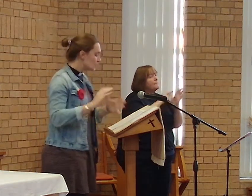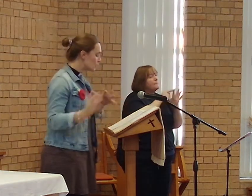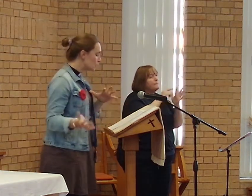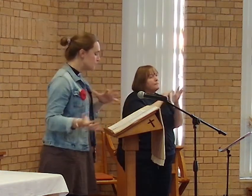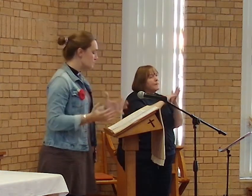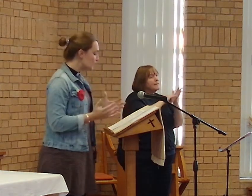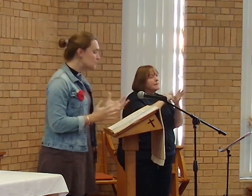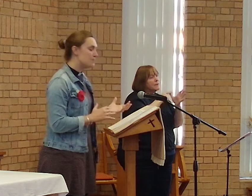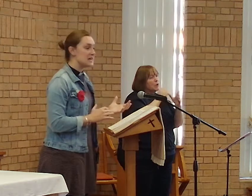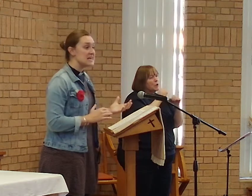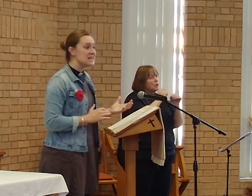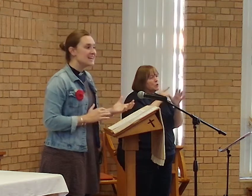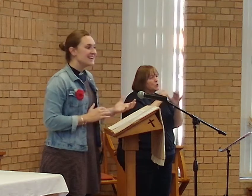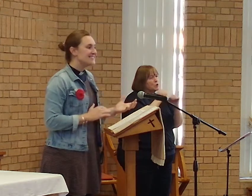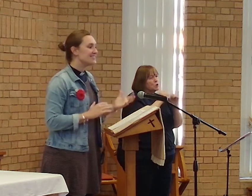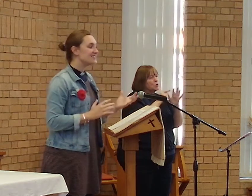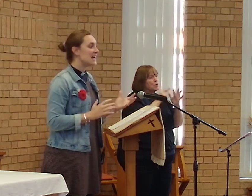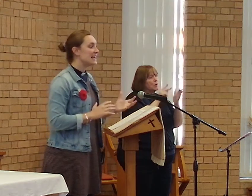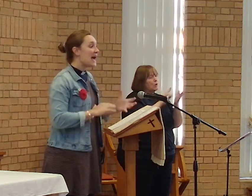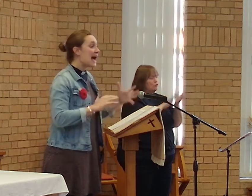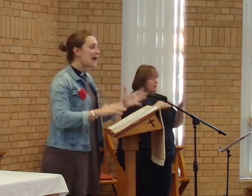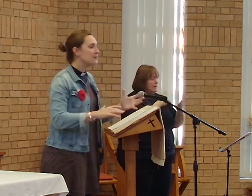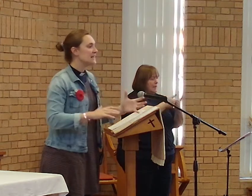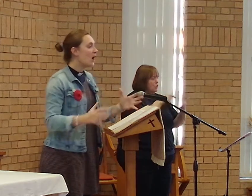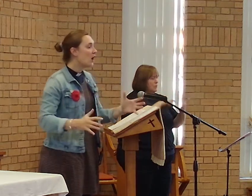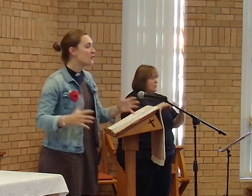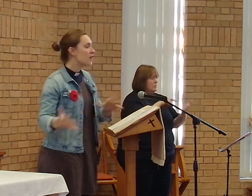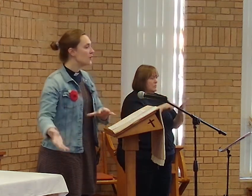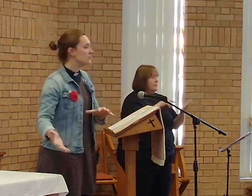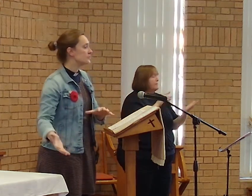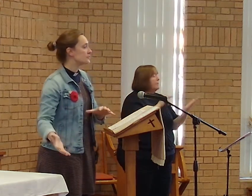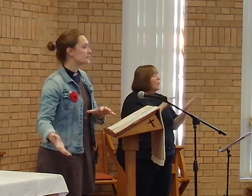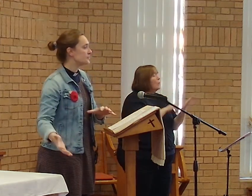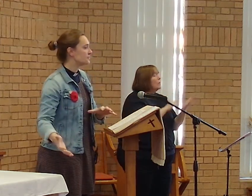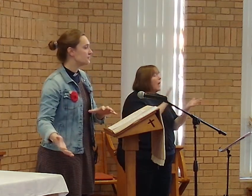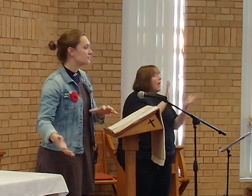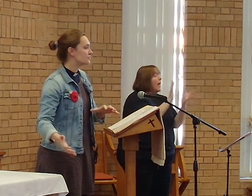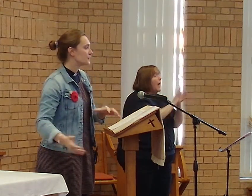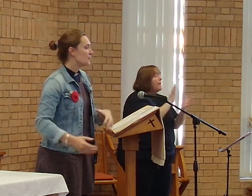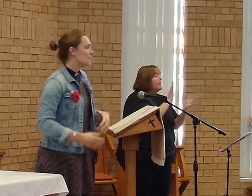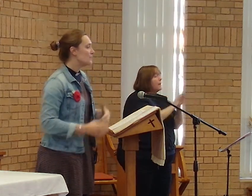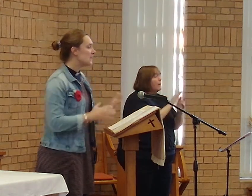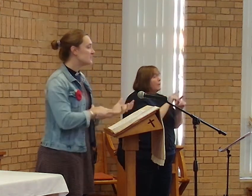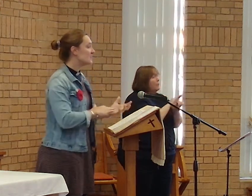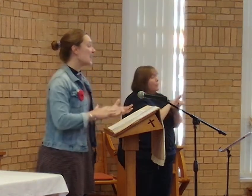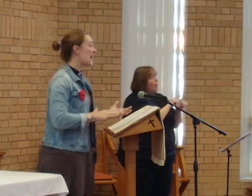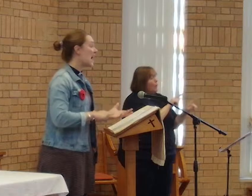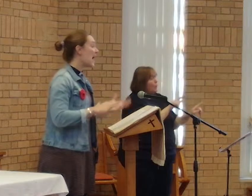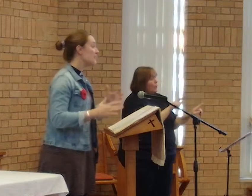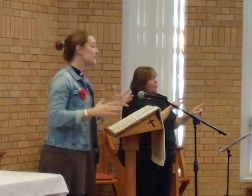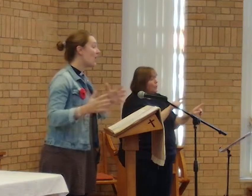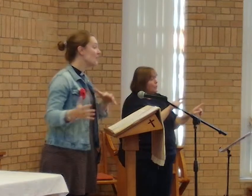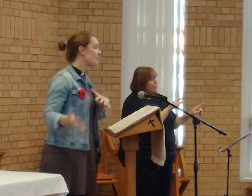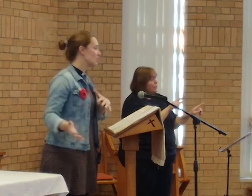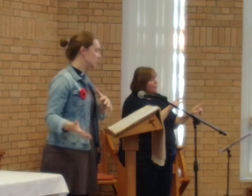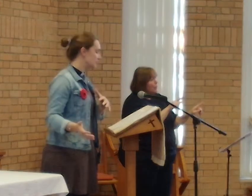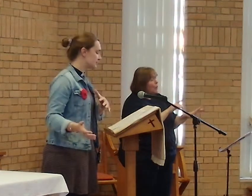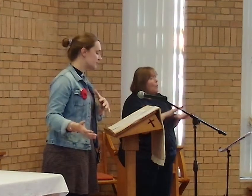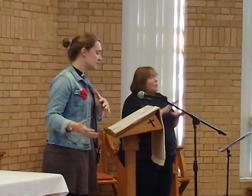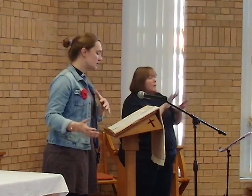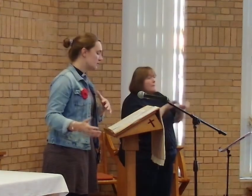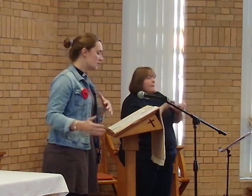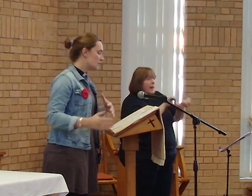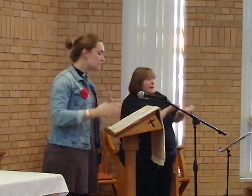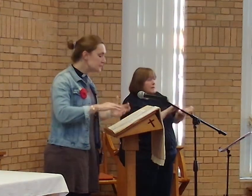blessed could be to say, happy are those. Blessed, happy are